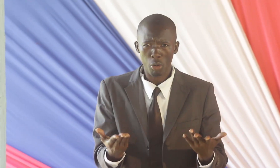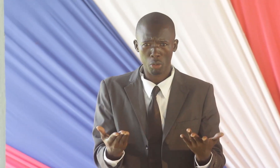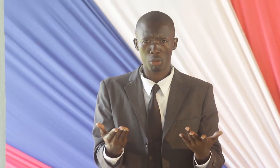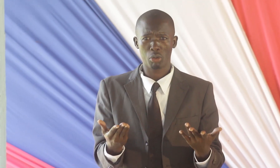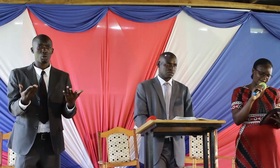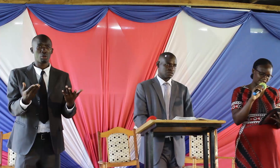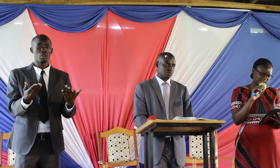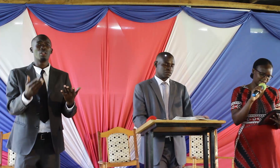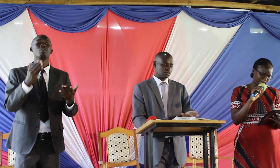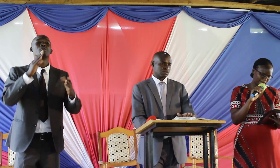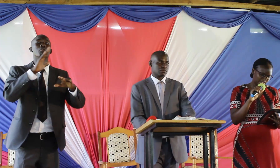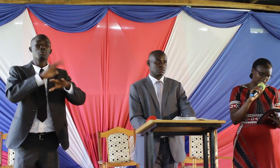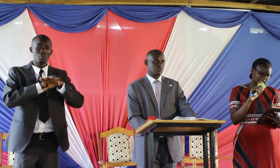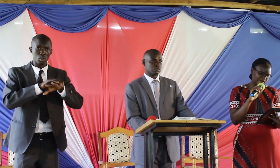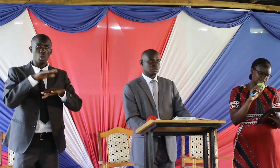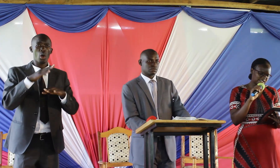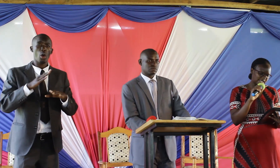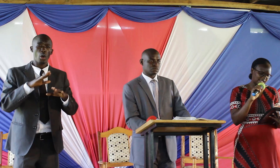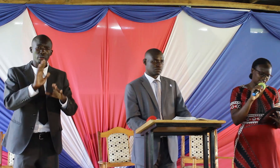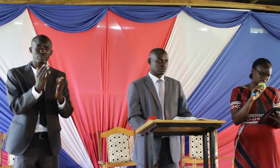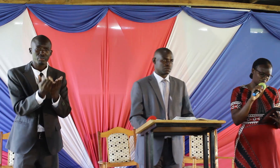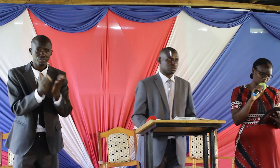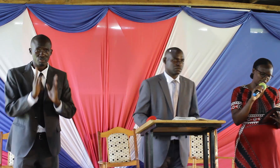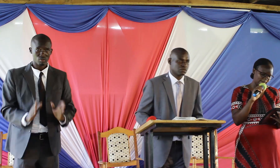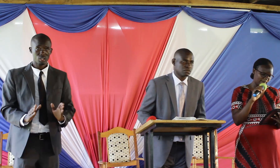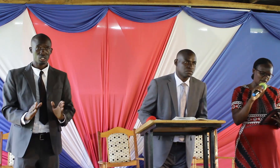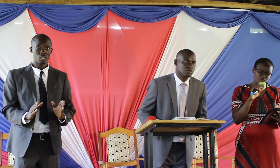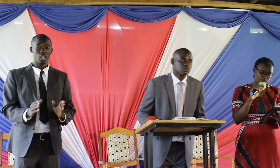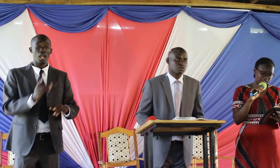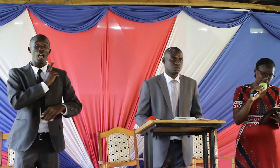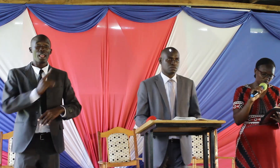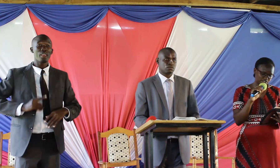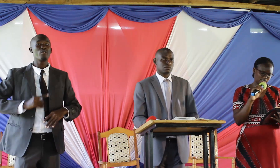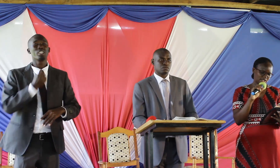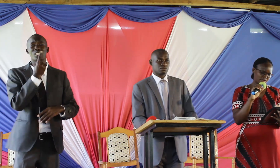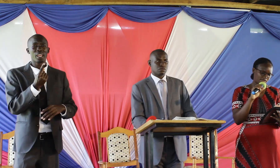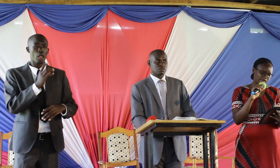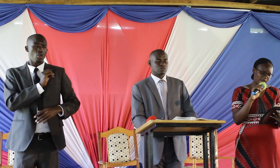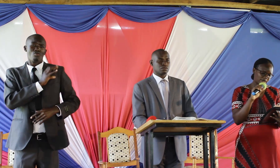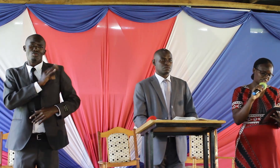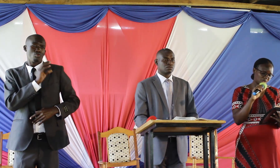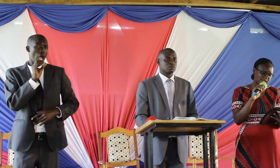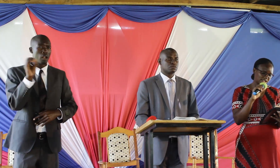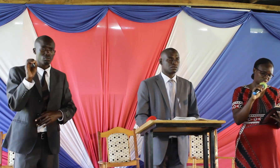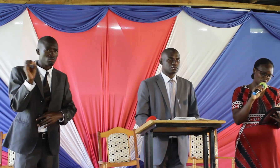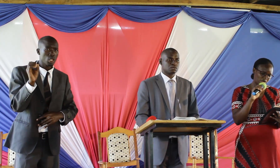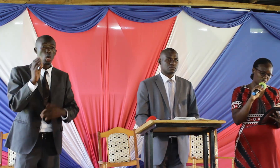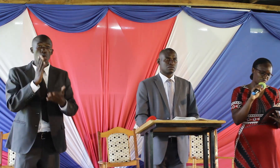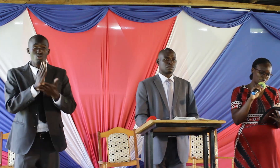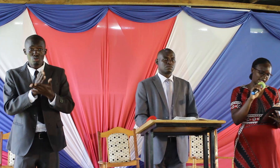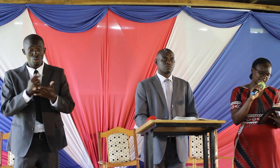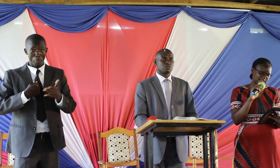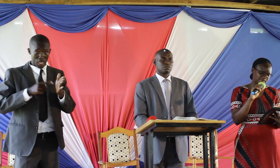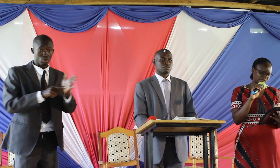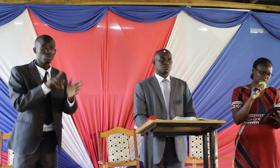and answered, Behold your servant. And David said unto him, Fear not, for I will surely show